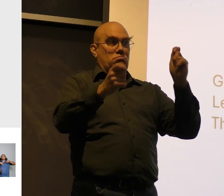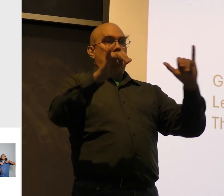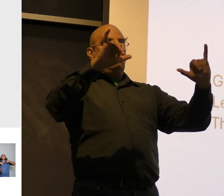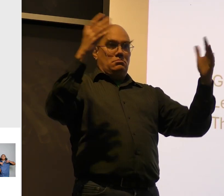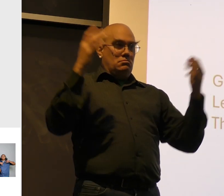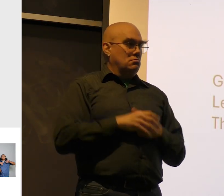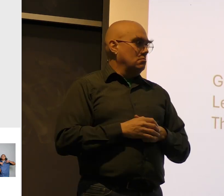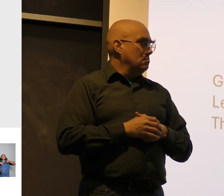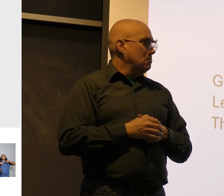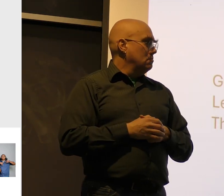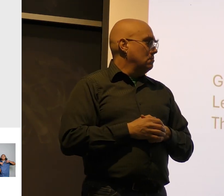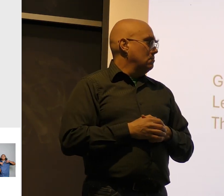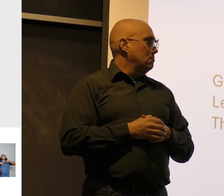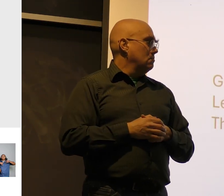world is always changing.